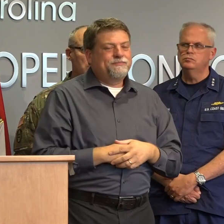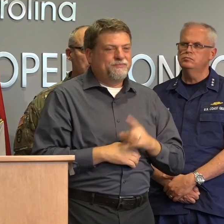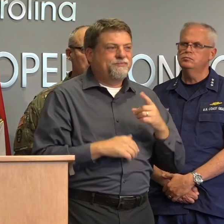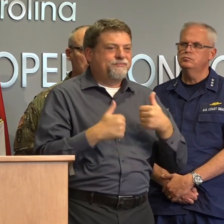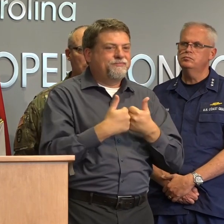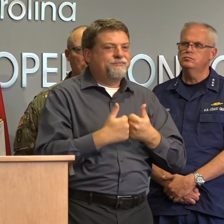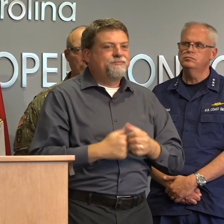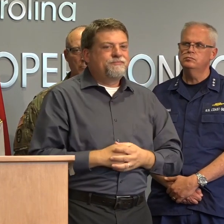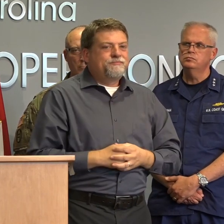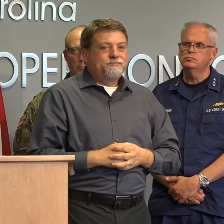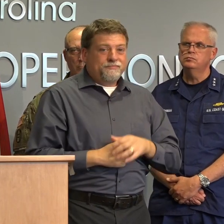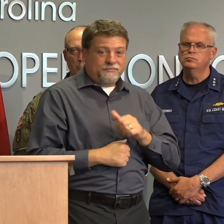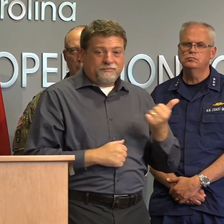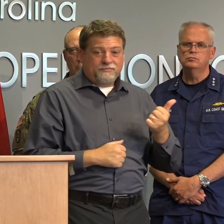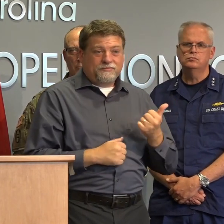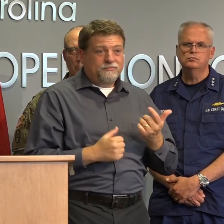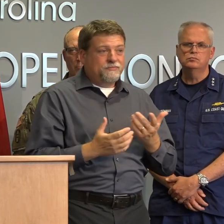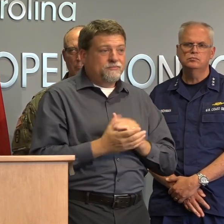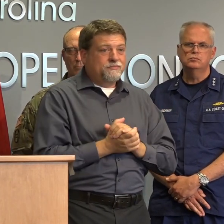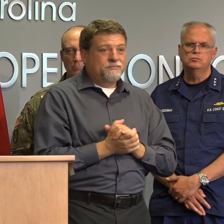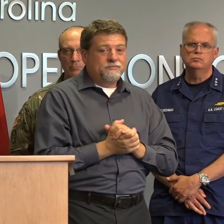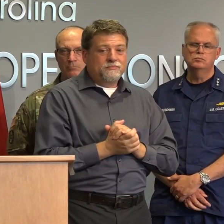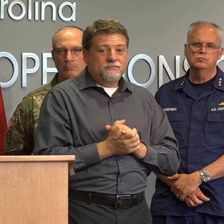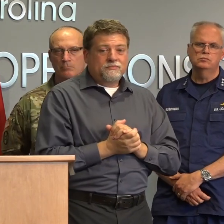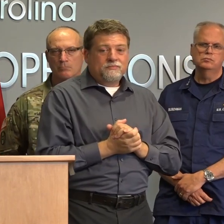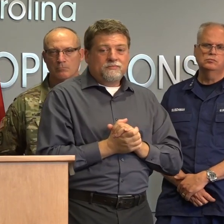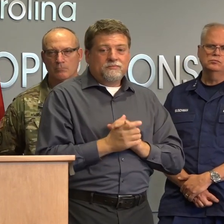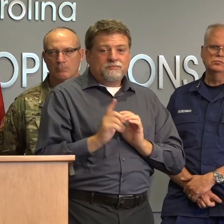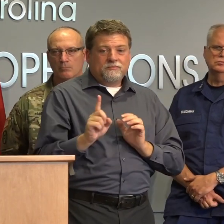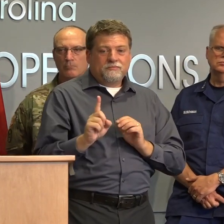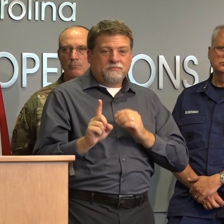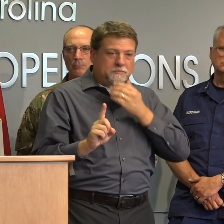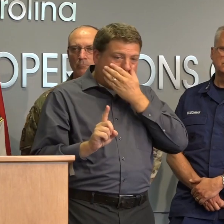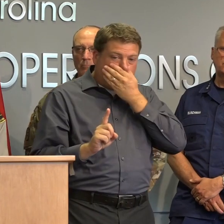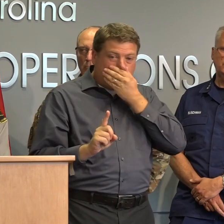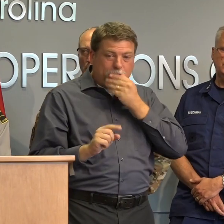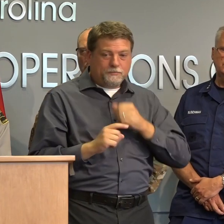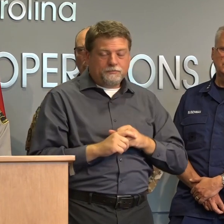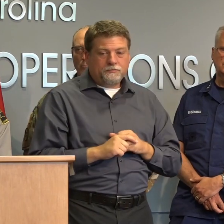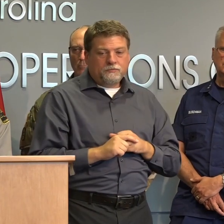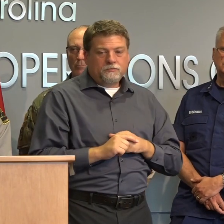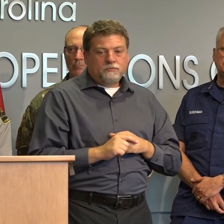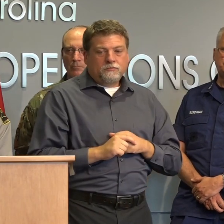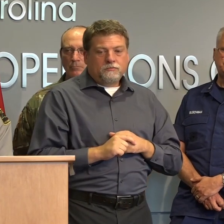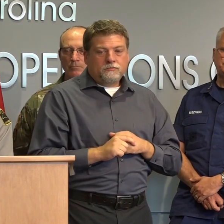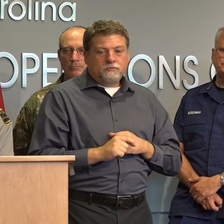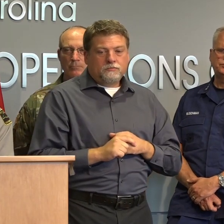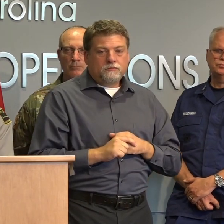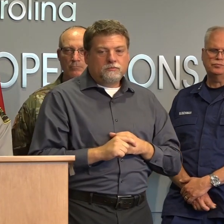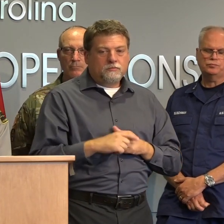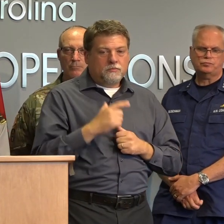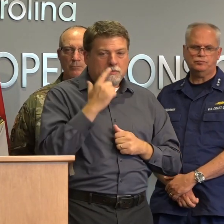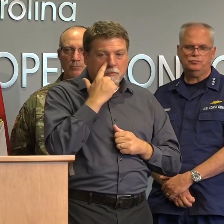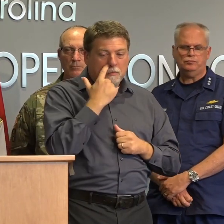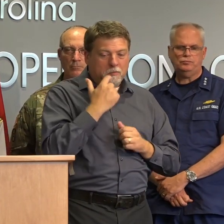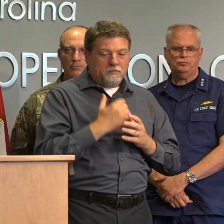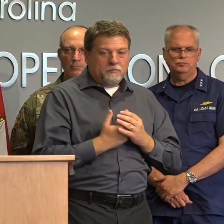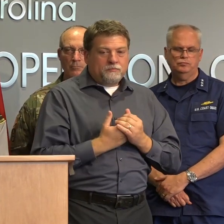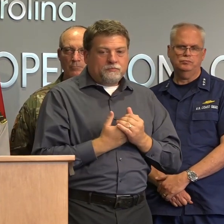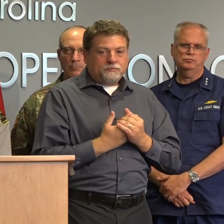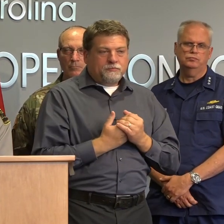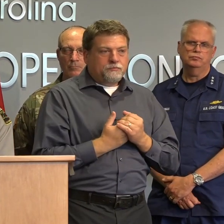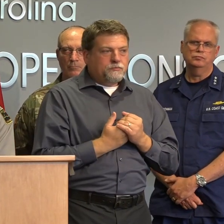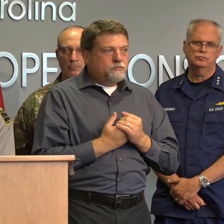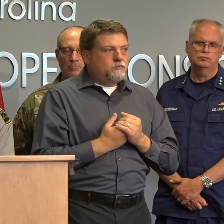Any other questions? Yes, sir. Yes, how about let you get the microphone? Okay. Yes,